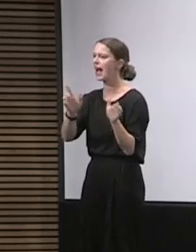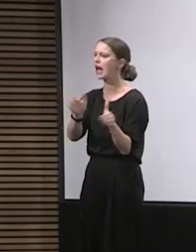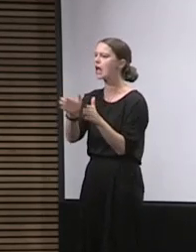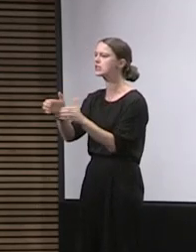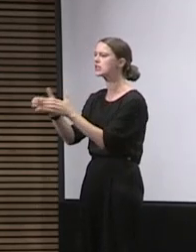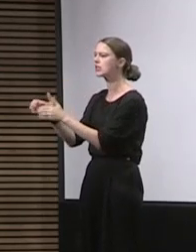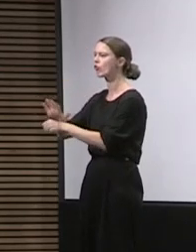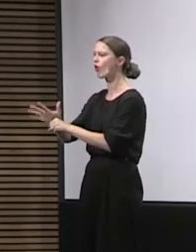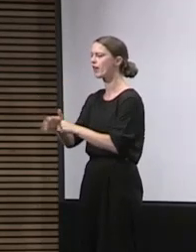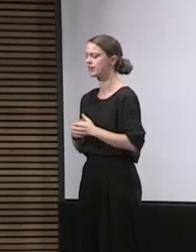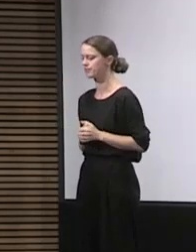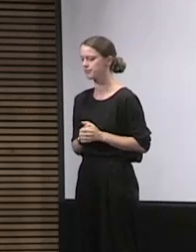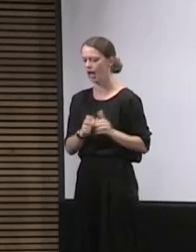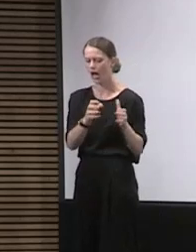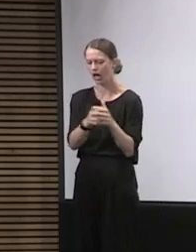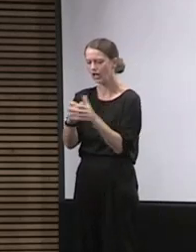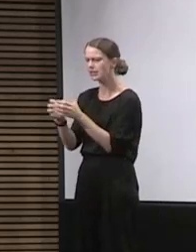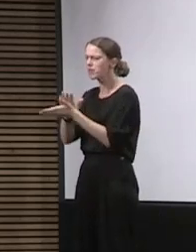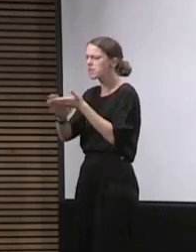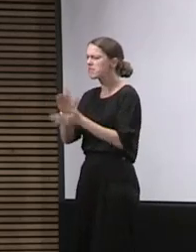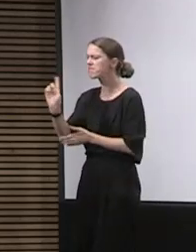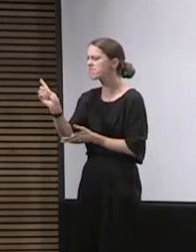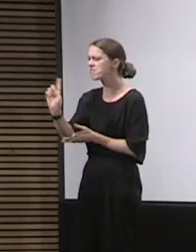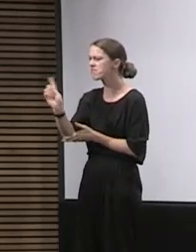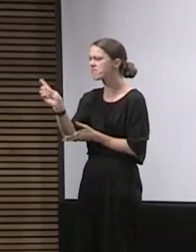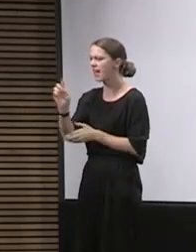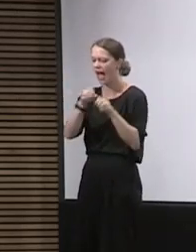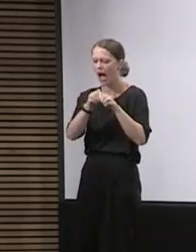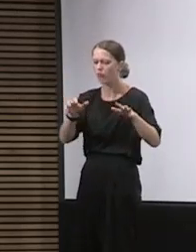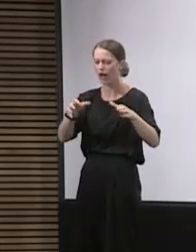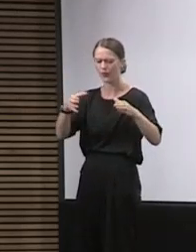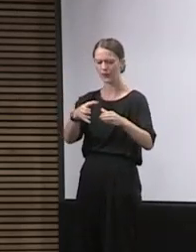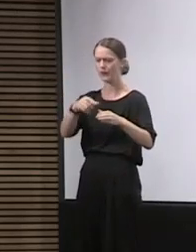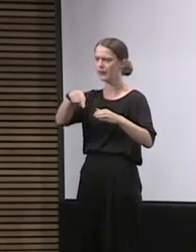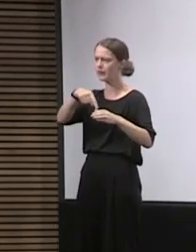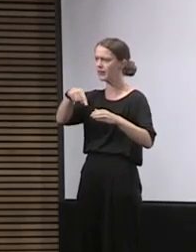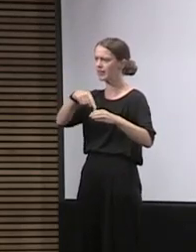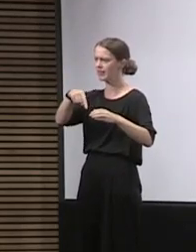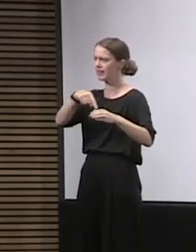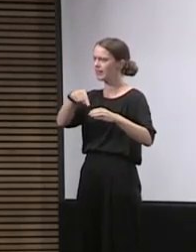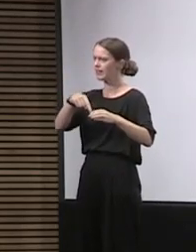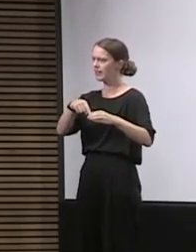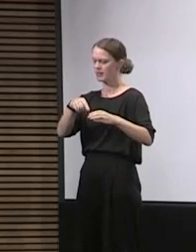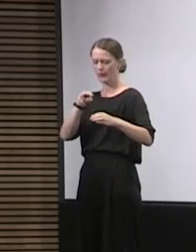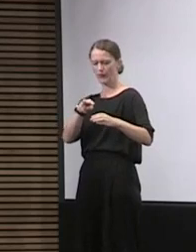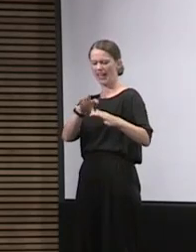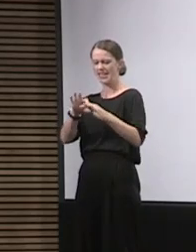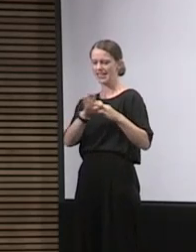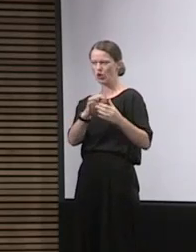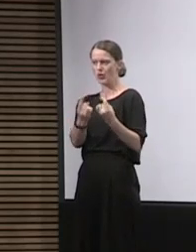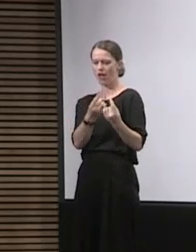clusters. Clusters are defined as outbreaks, so there are cases which appear to be